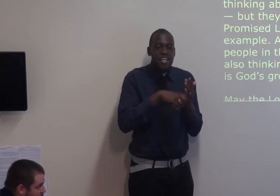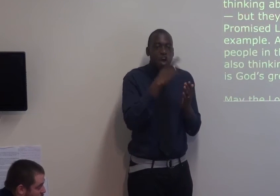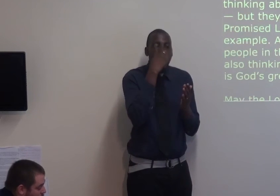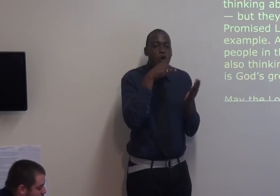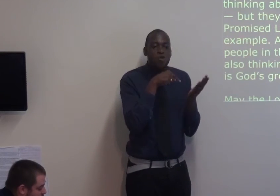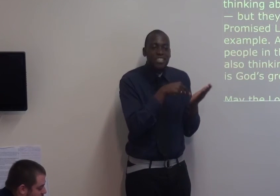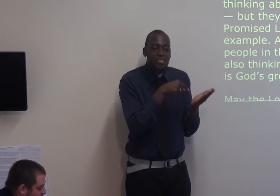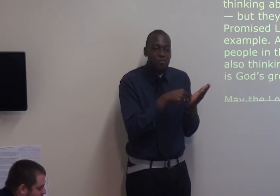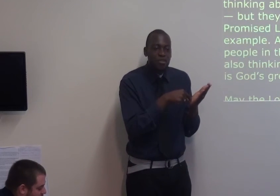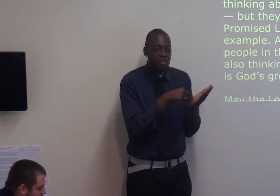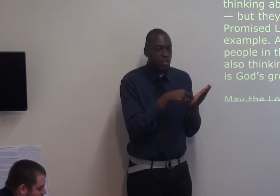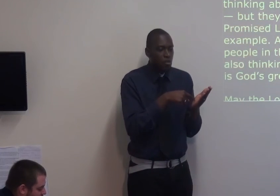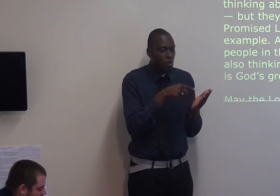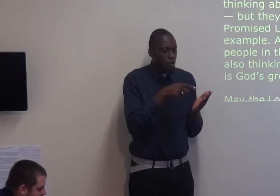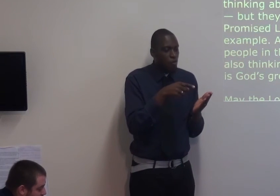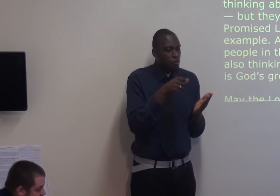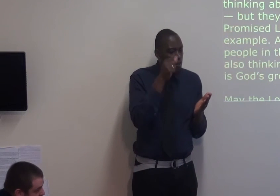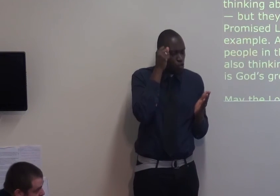were also thinking about heaven.